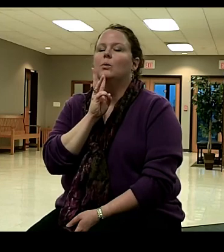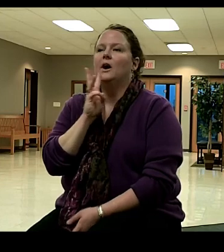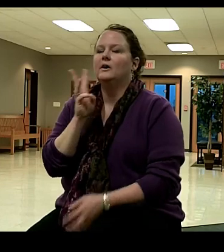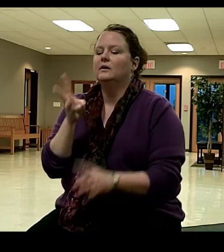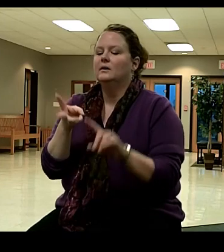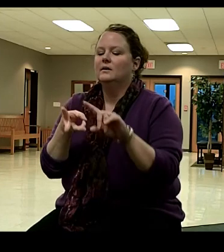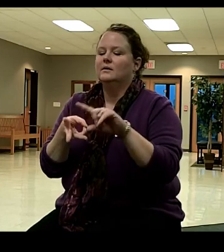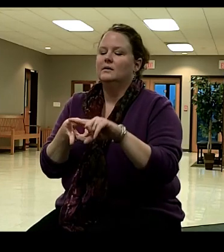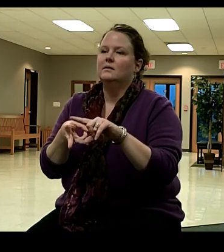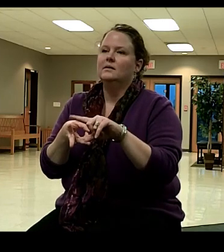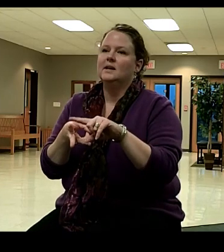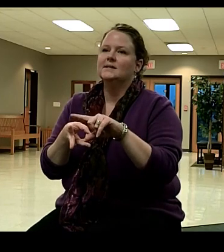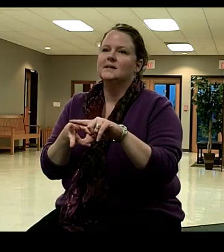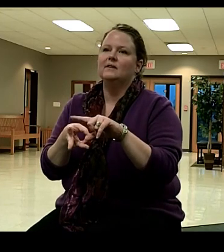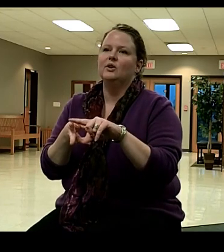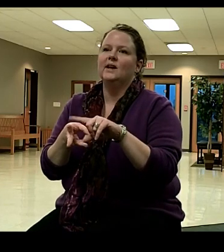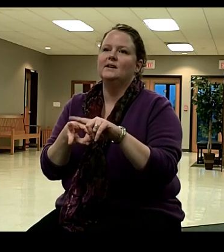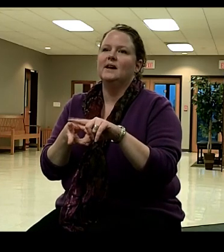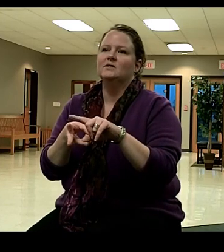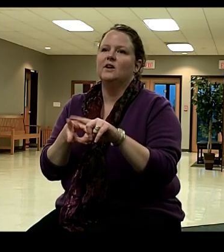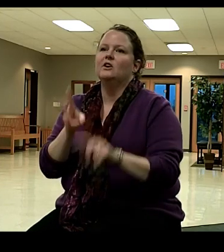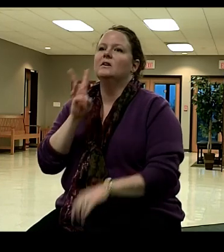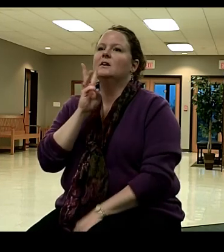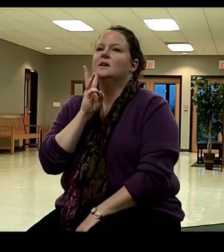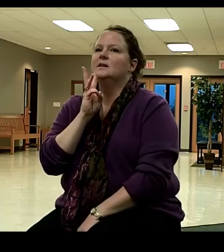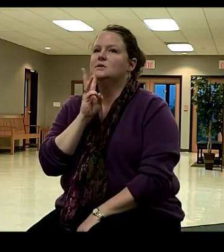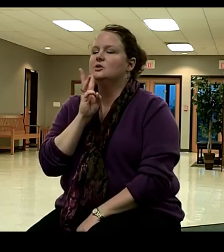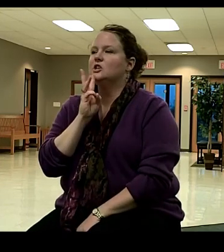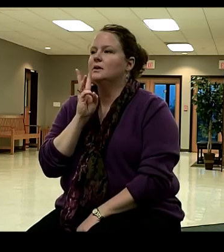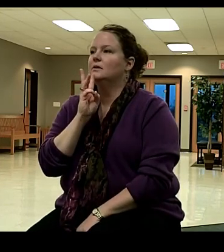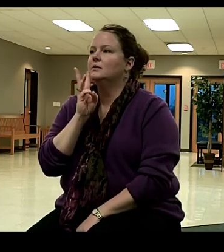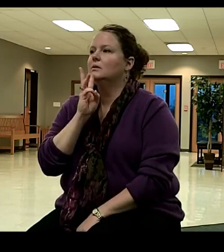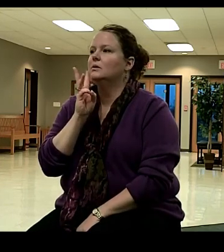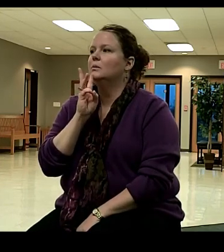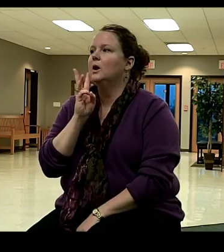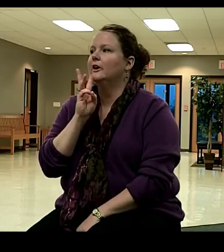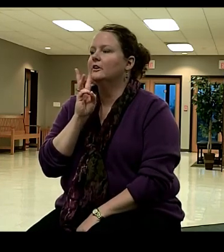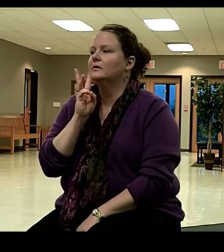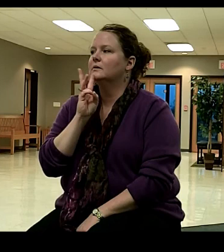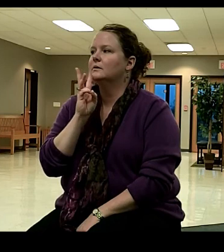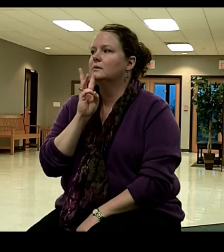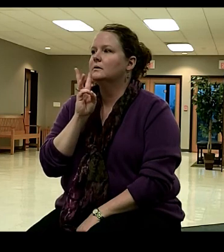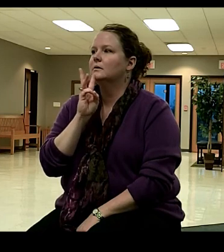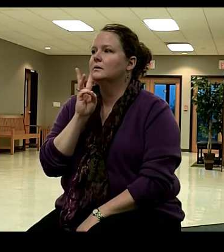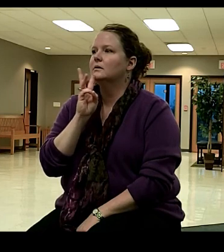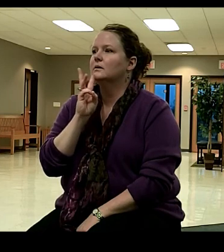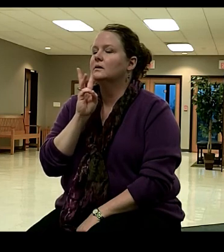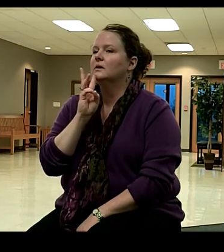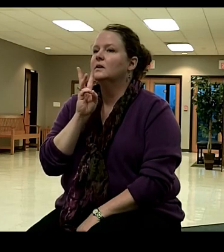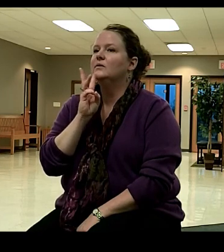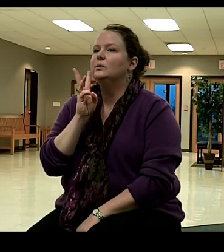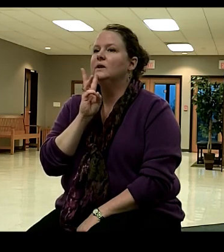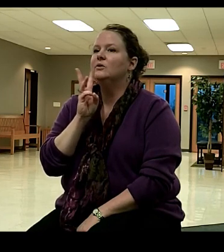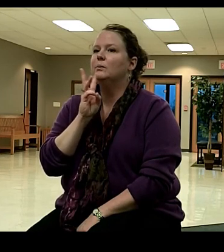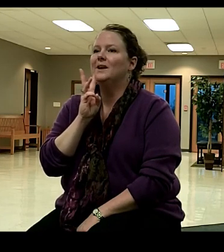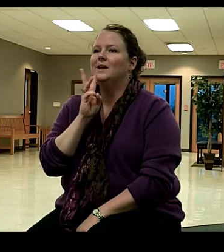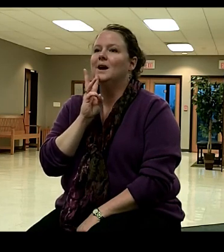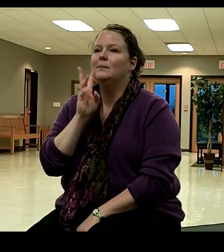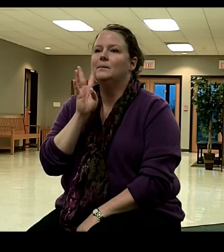Water. The inside of your index finger hits your chin. Water. If you leave your pinky up, it